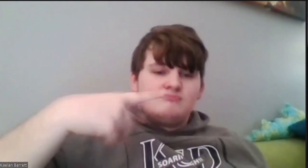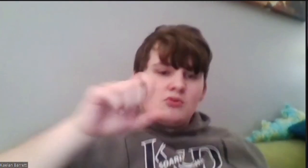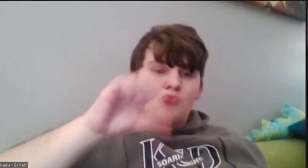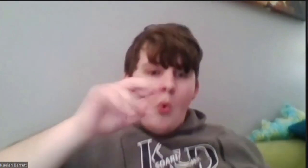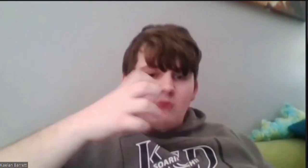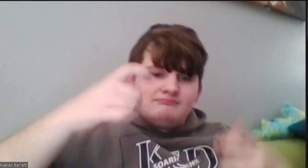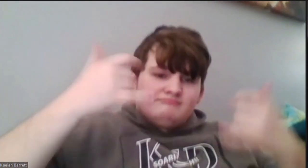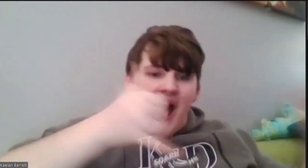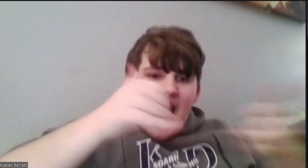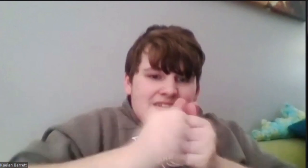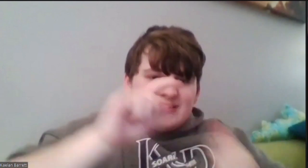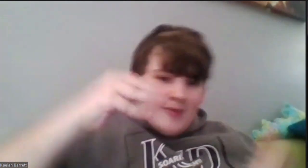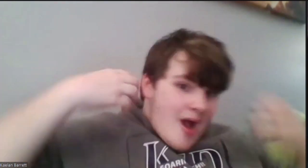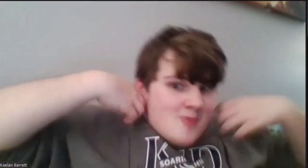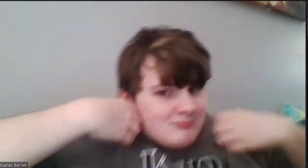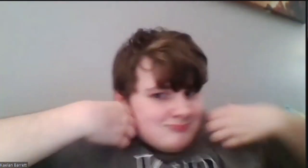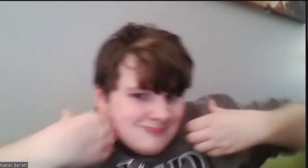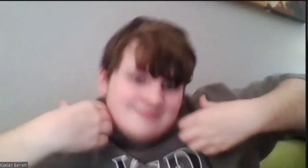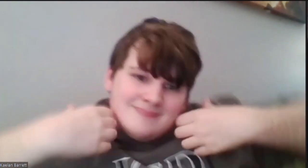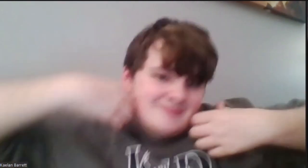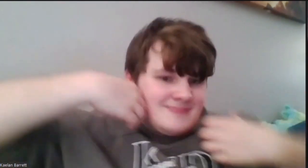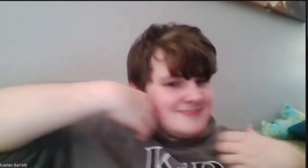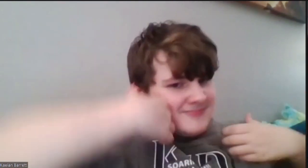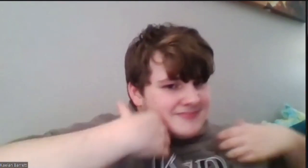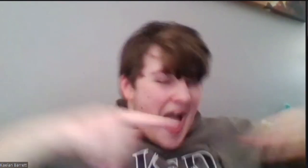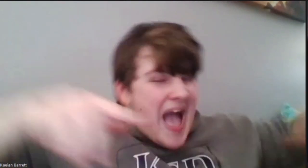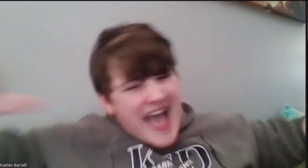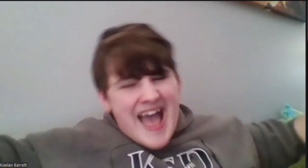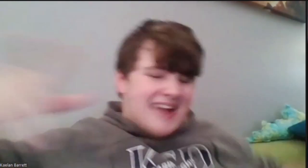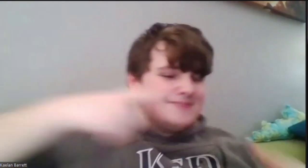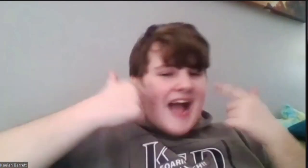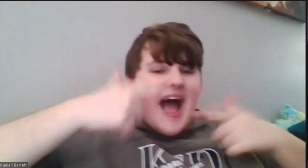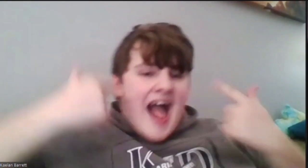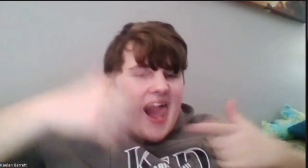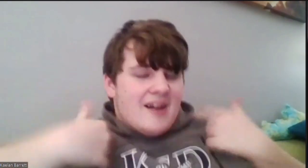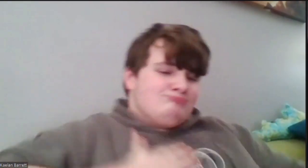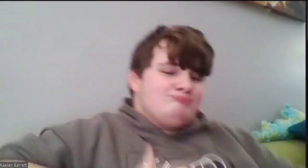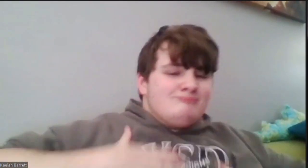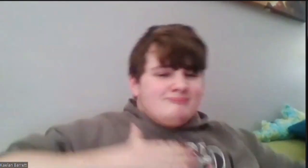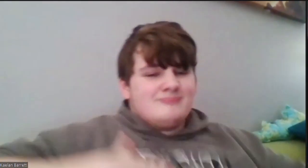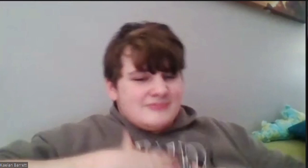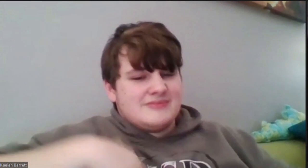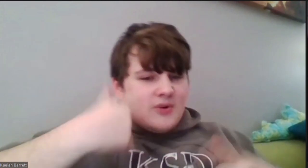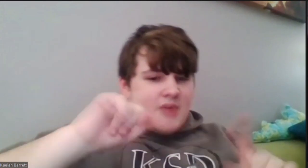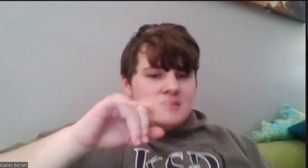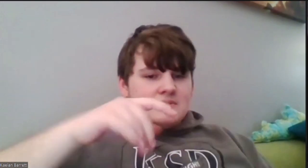they're cutting up, they're having a good time. Scrooge is playing with the children, and he's just having a great time